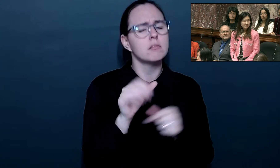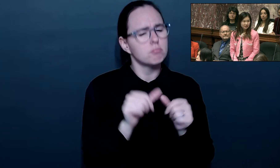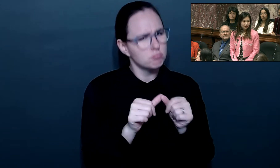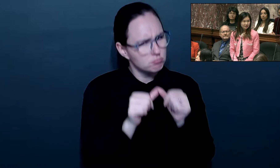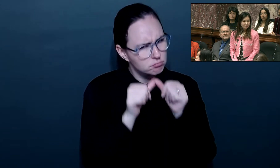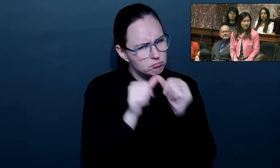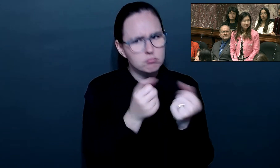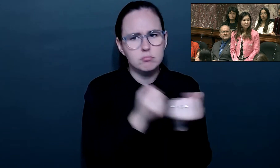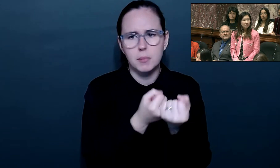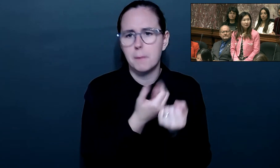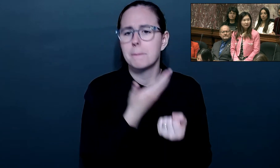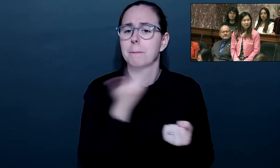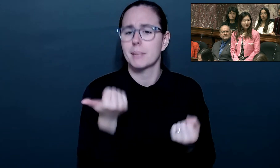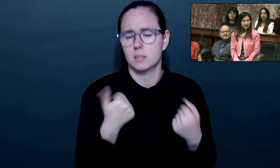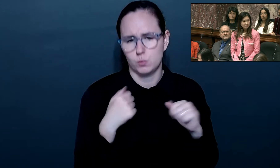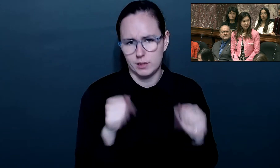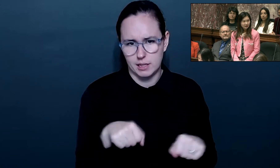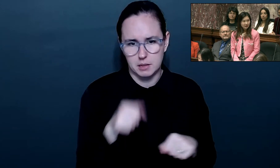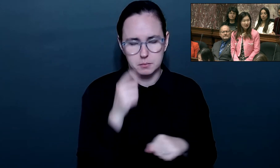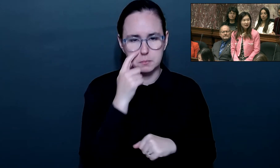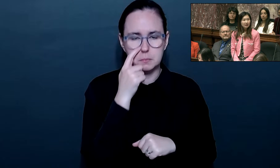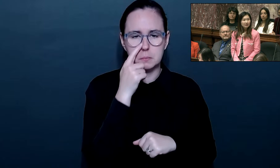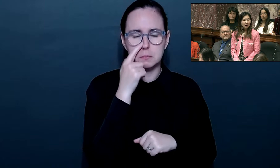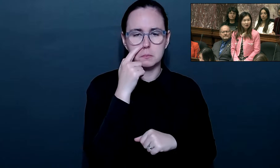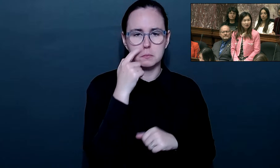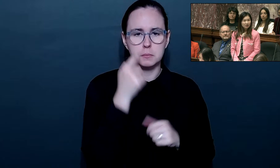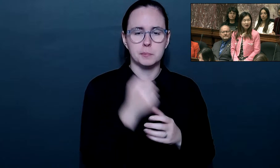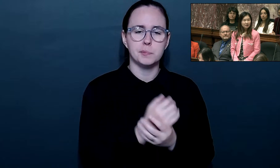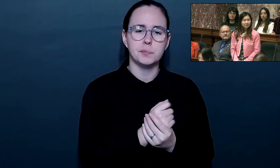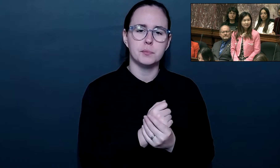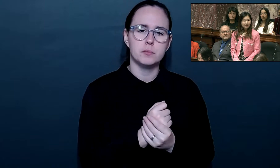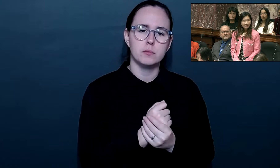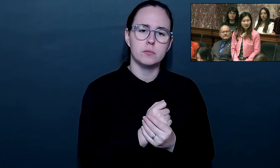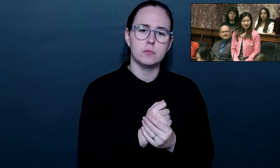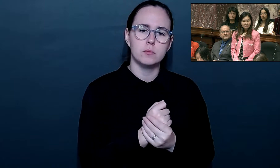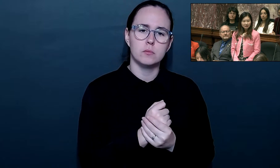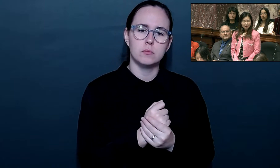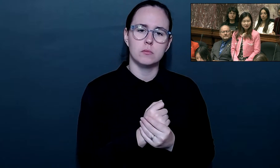unilateral decisions that the federal government has made in our